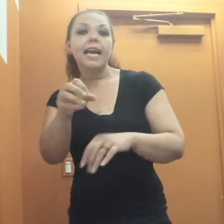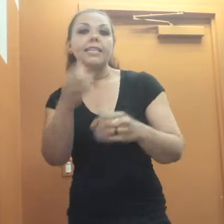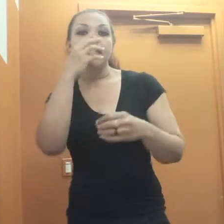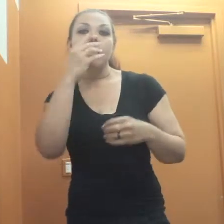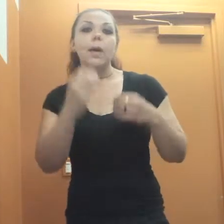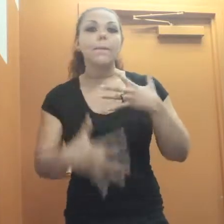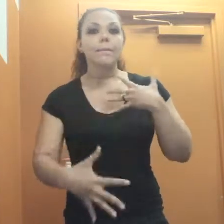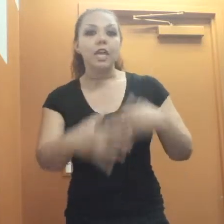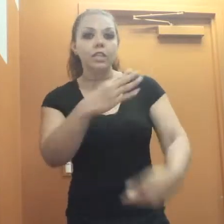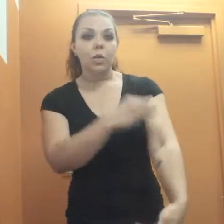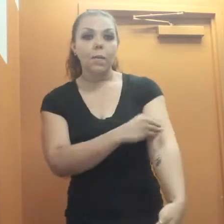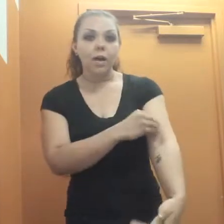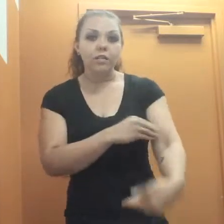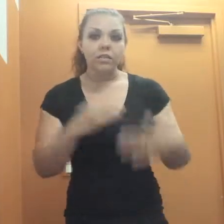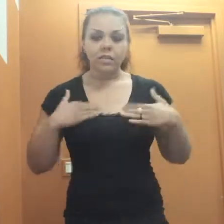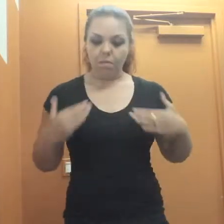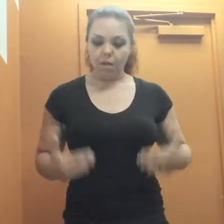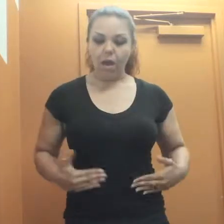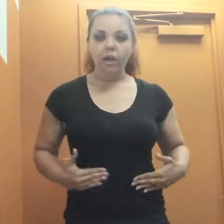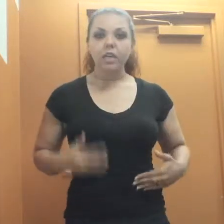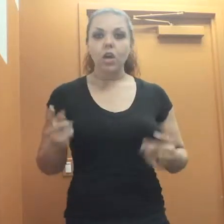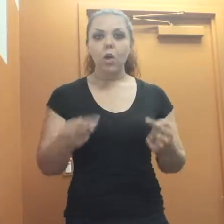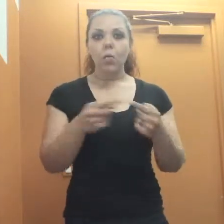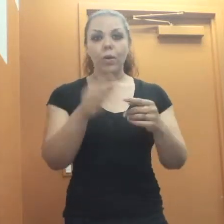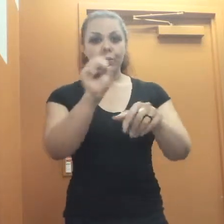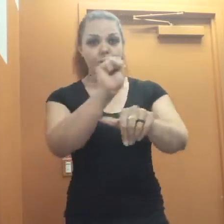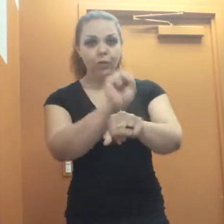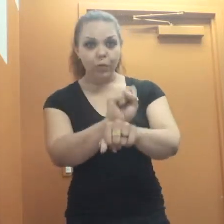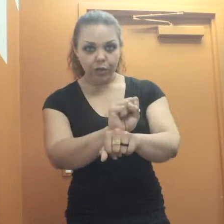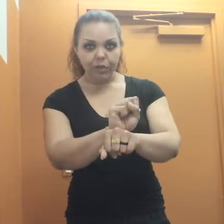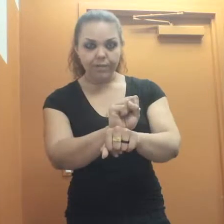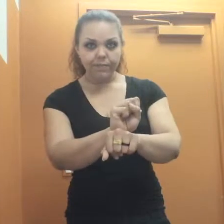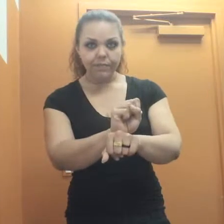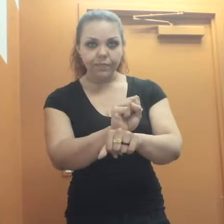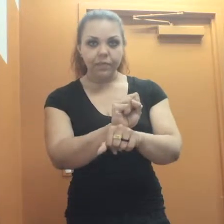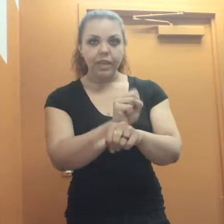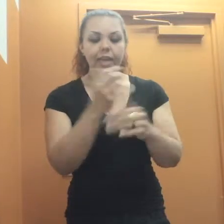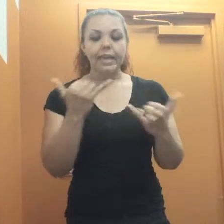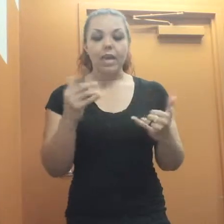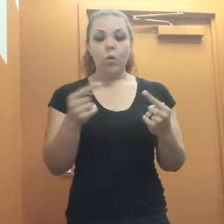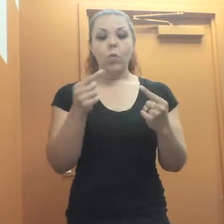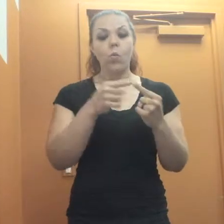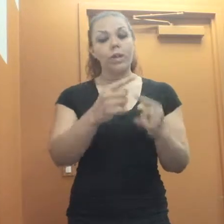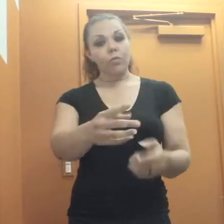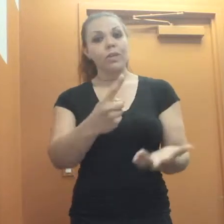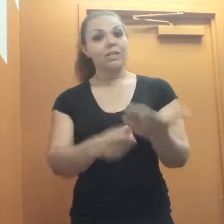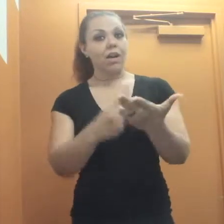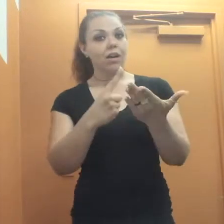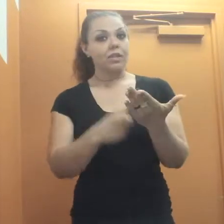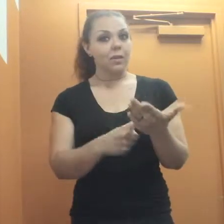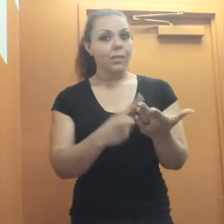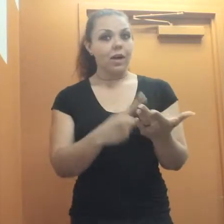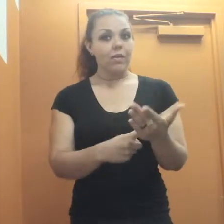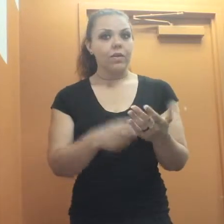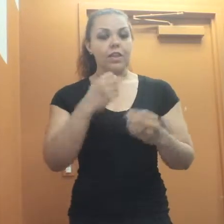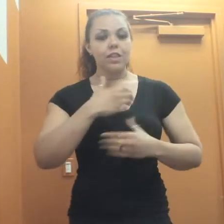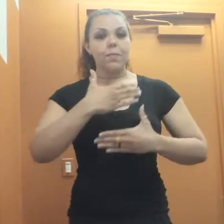and to our body when we're working. Now, when we talked about the breath rate,